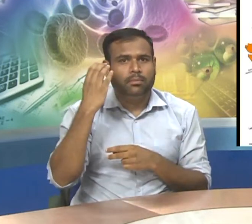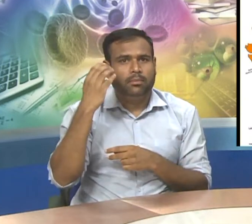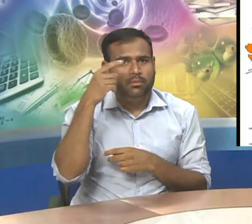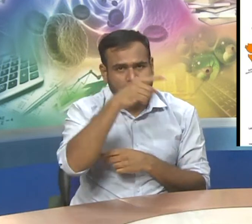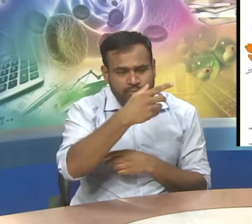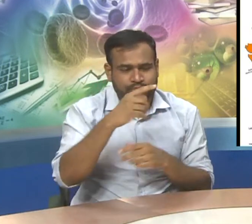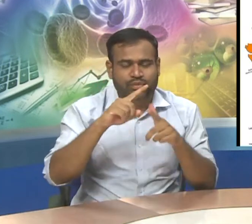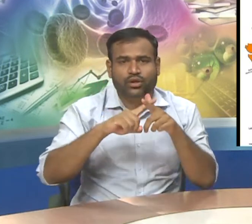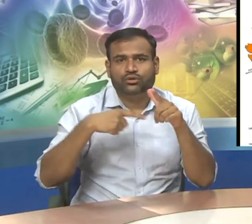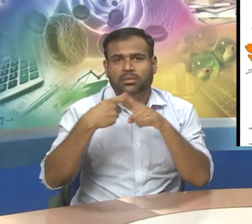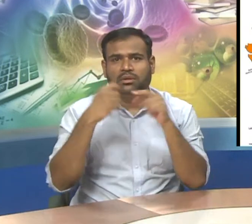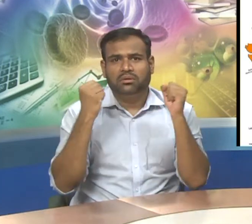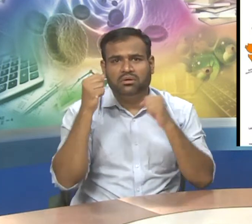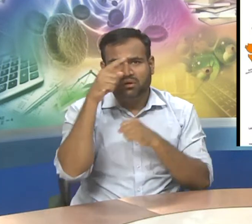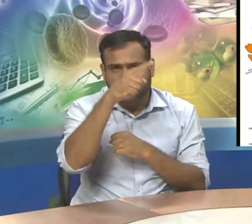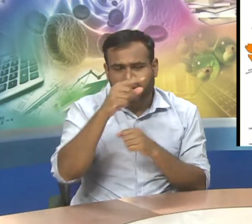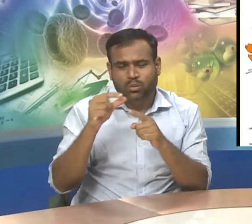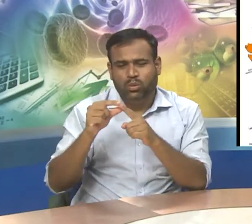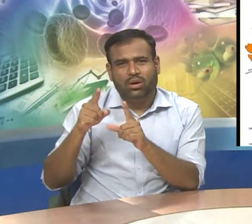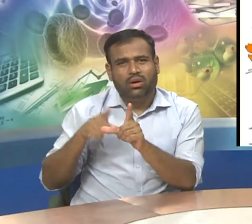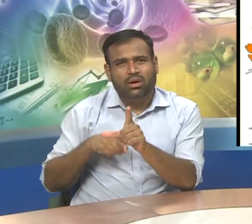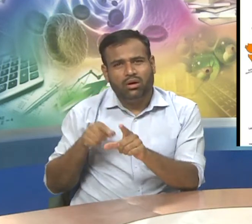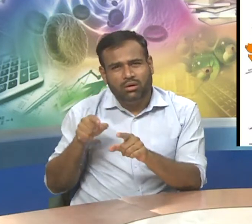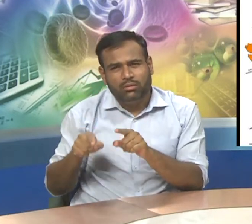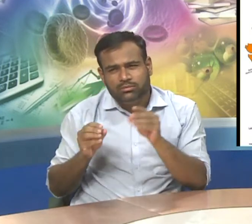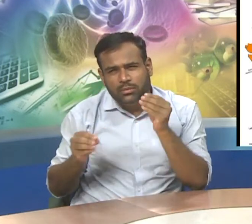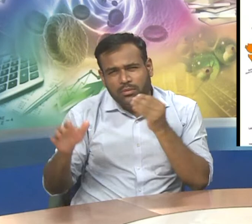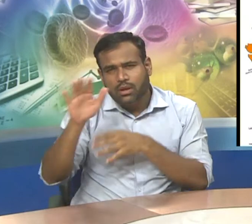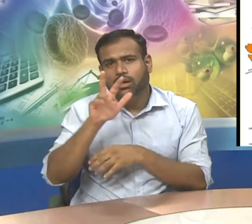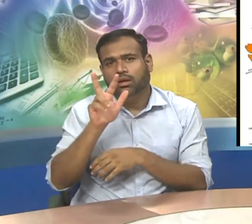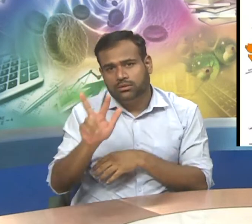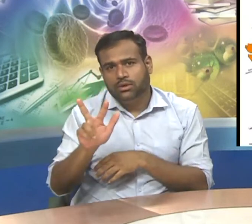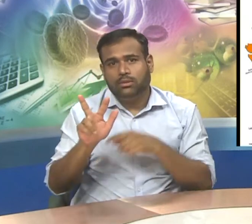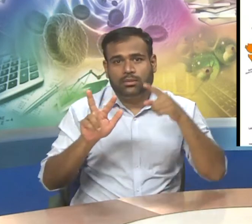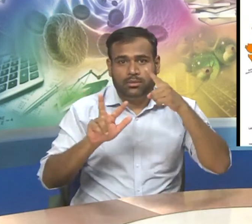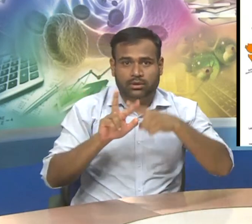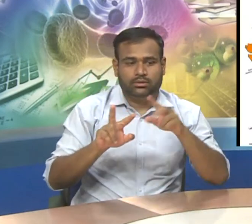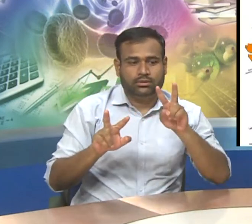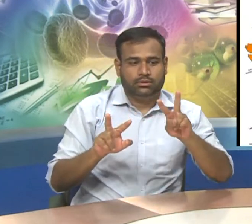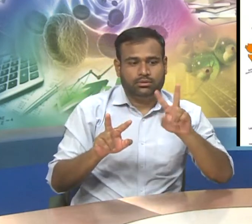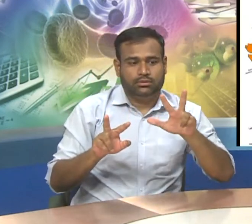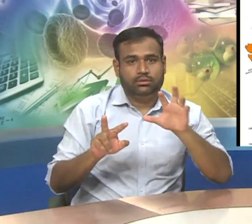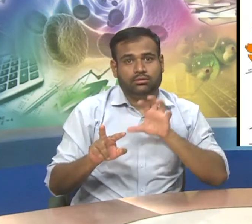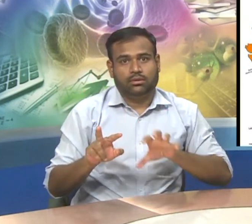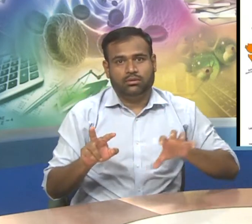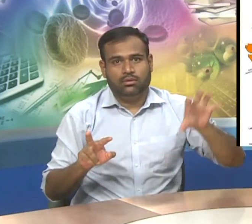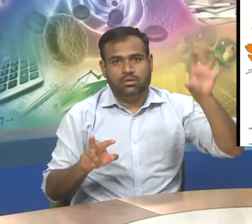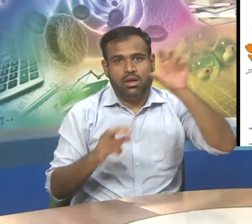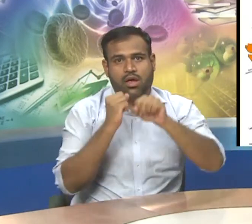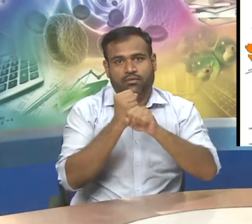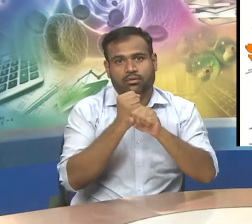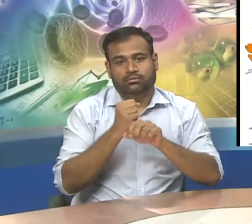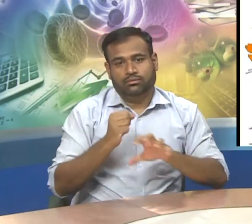system and we have 28 states and 8 union territories.